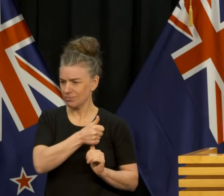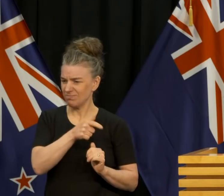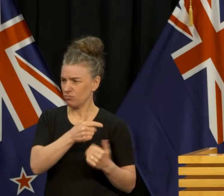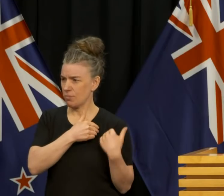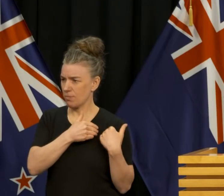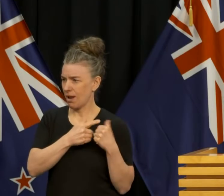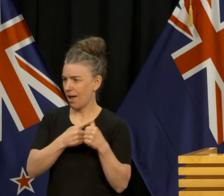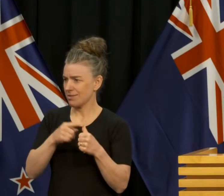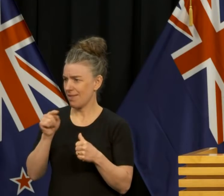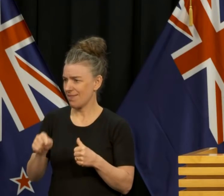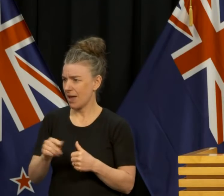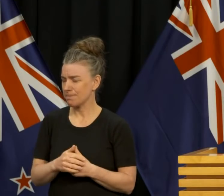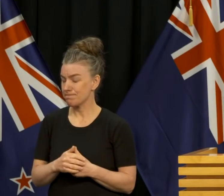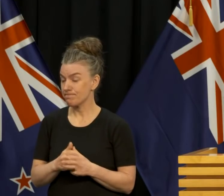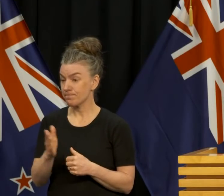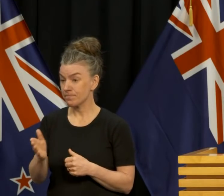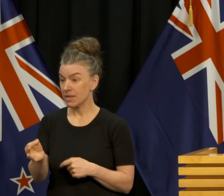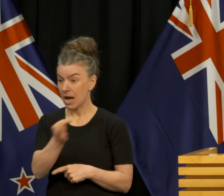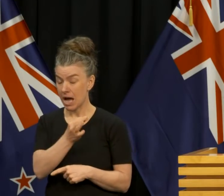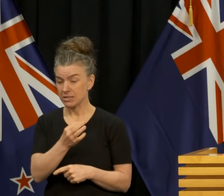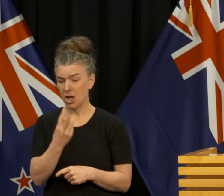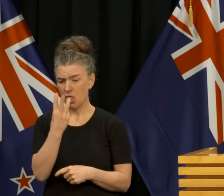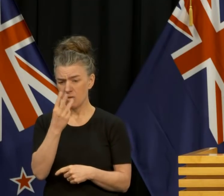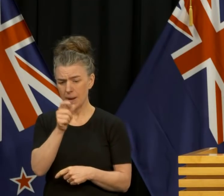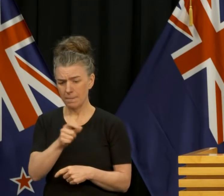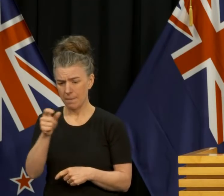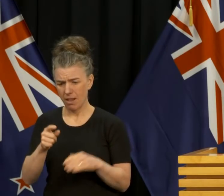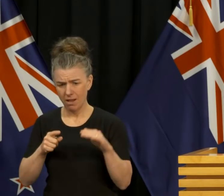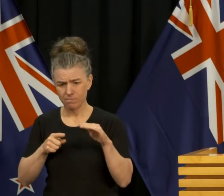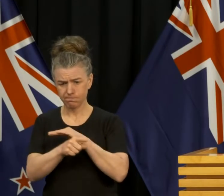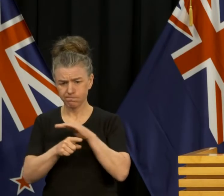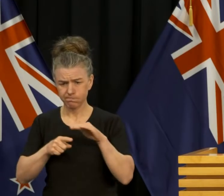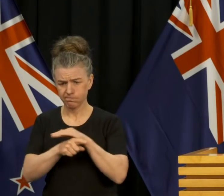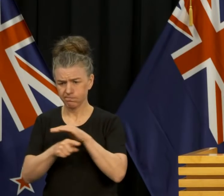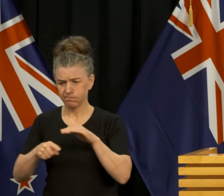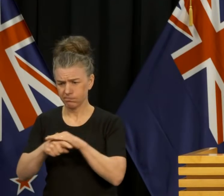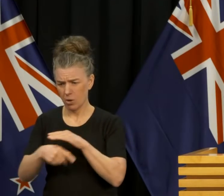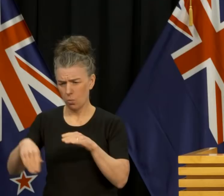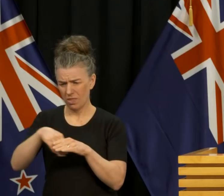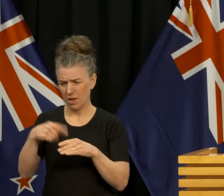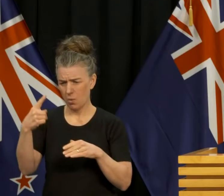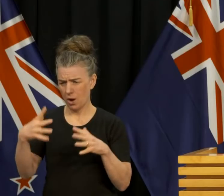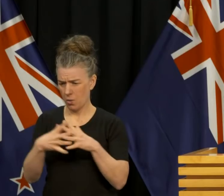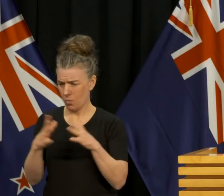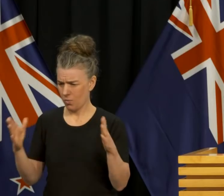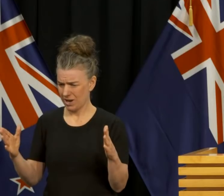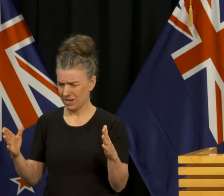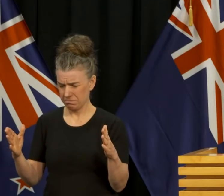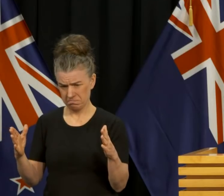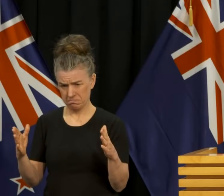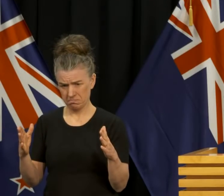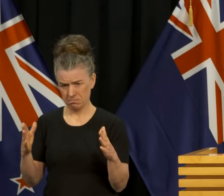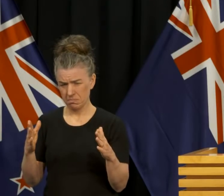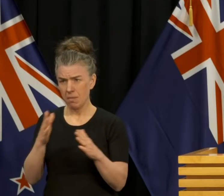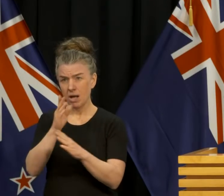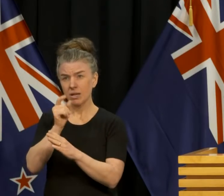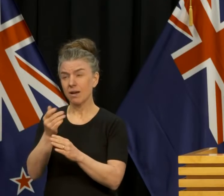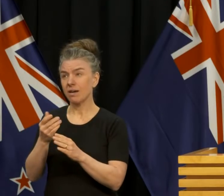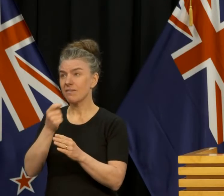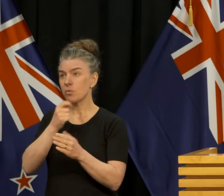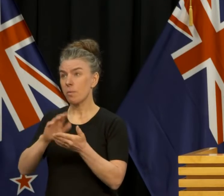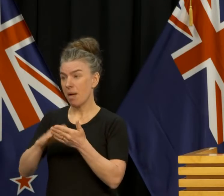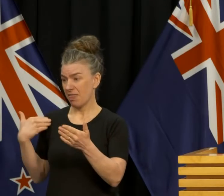little over a week, despite these border facilities being in place for months. What has changed in the last sort of 10